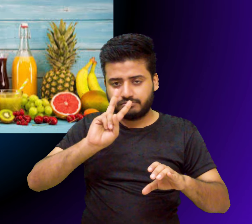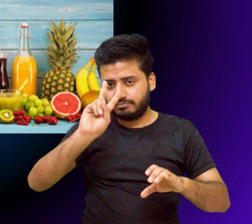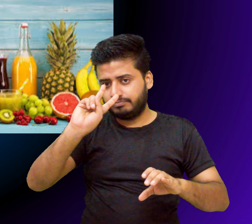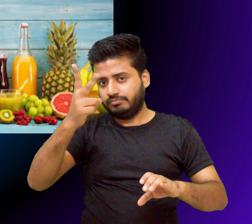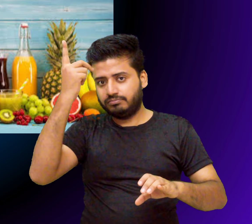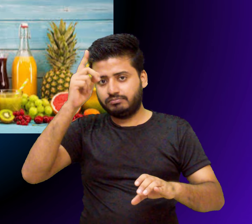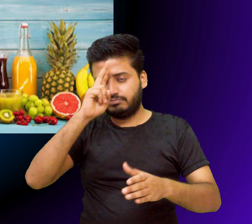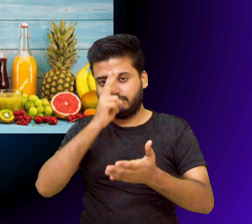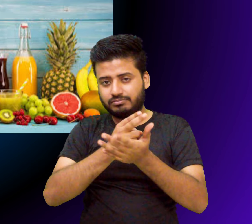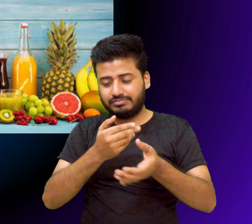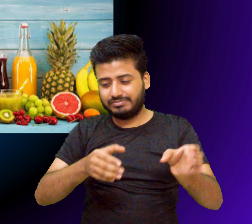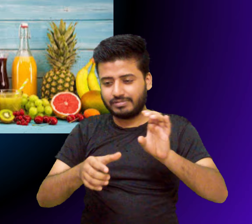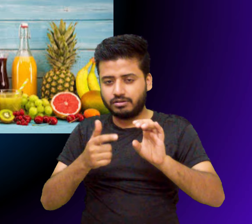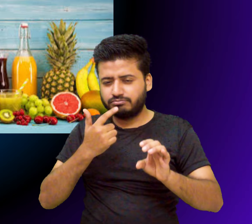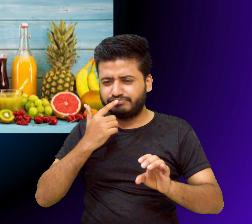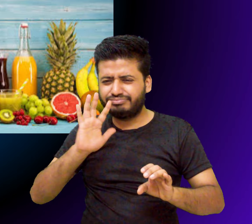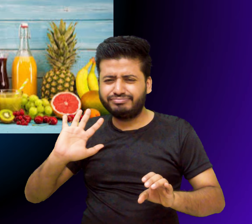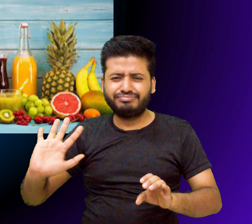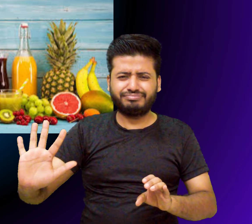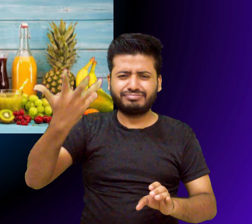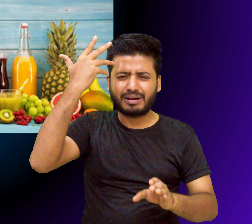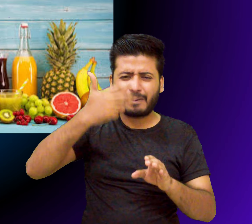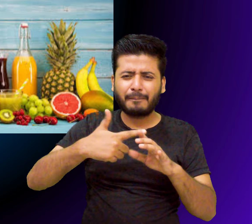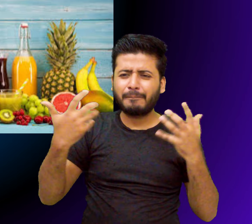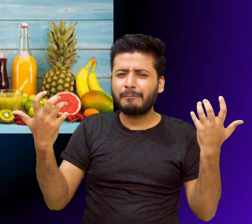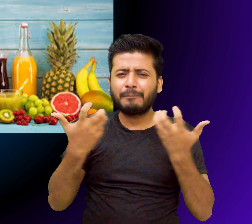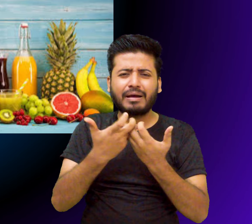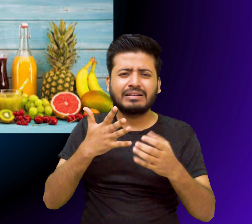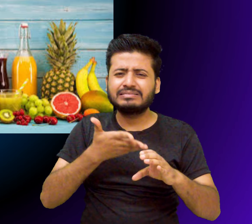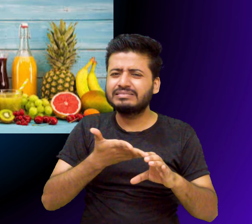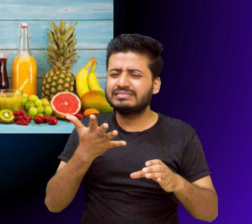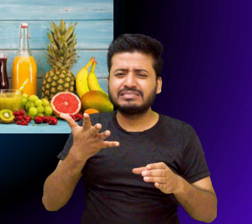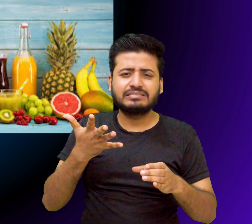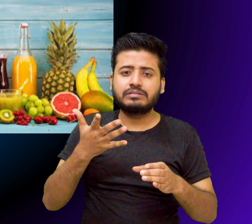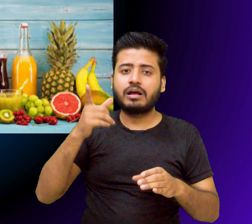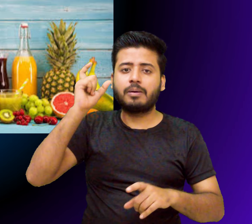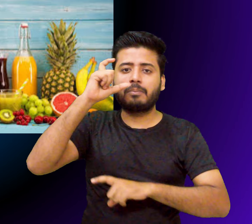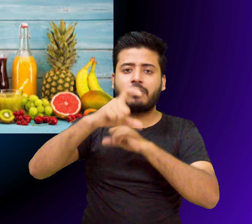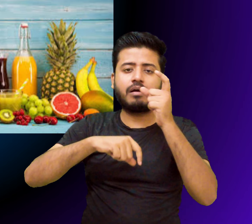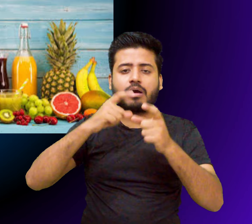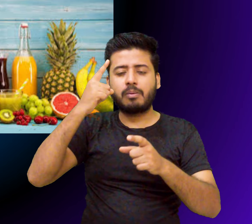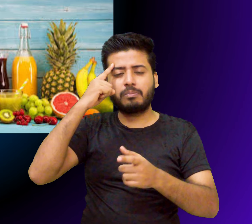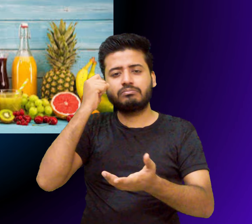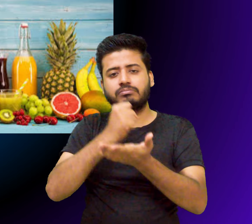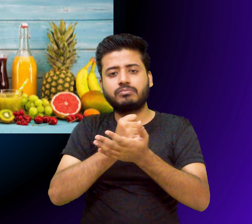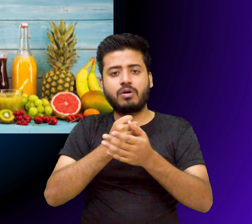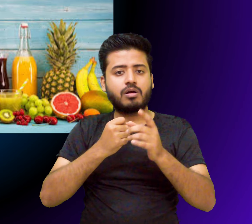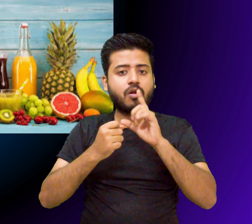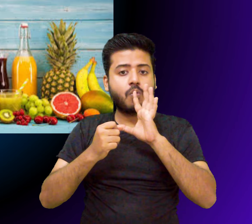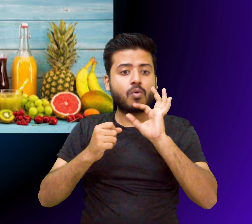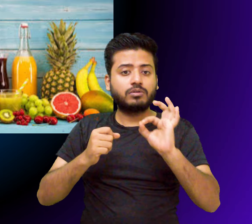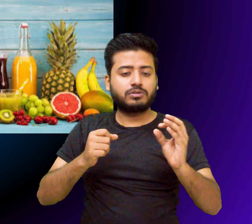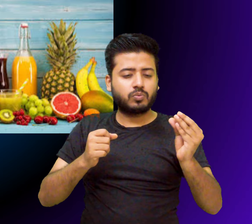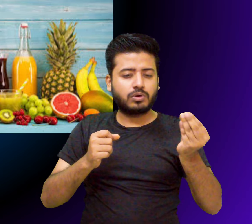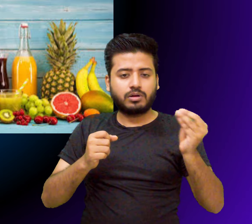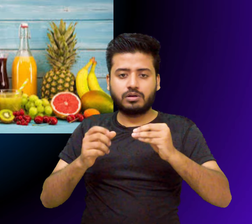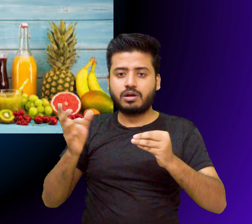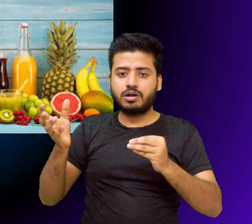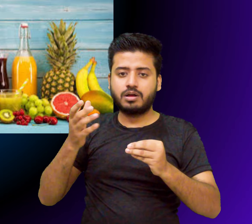To extend shelf life, packaged juices are often heat-treated and deoxygenated, which can cause them to lose their natural color.